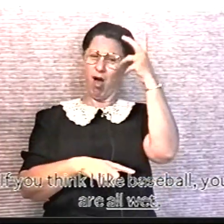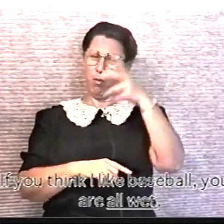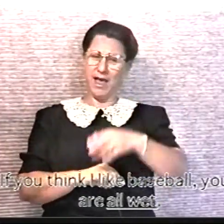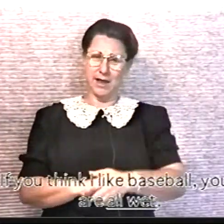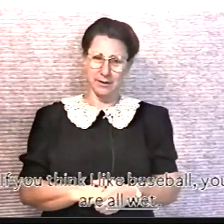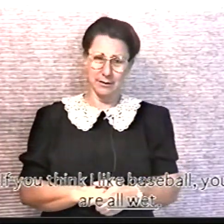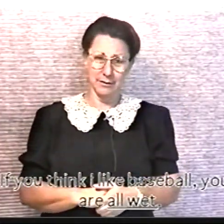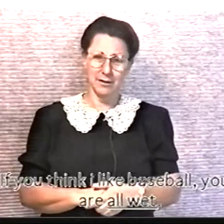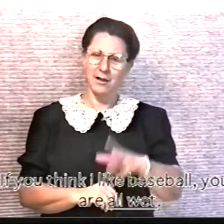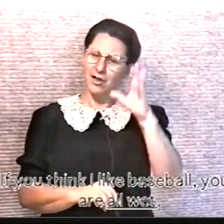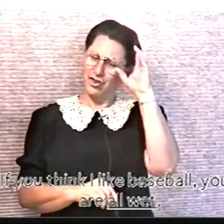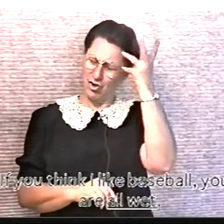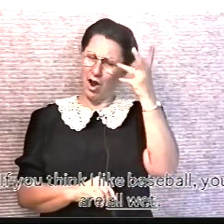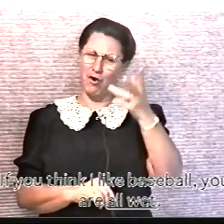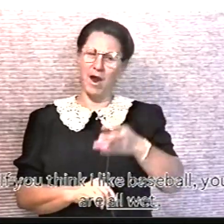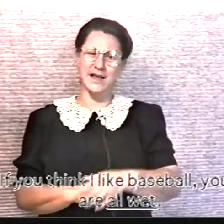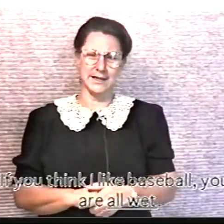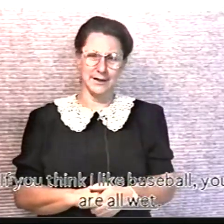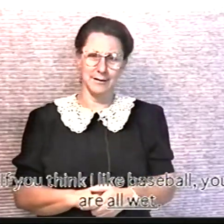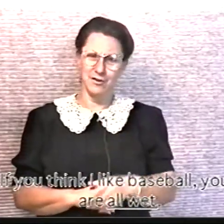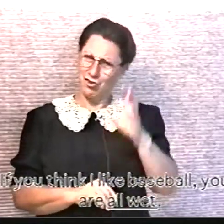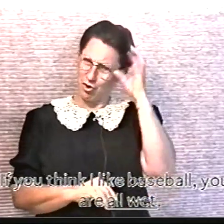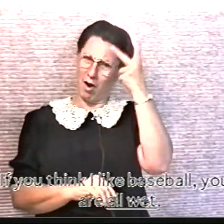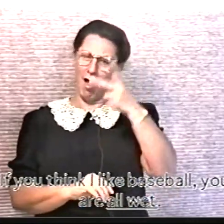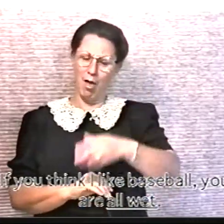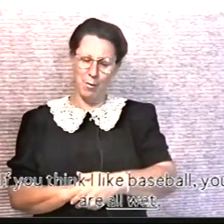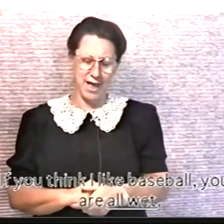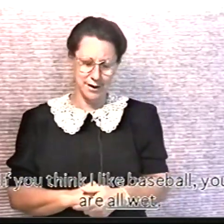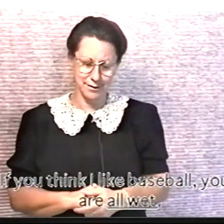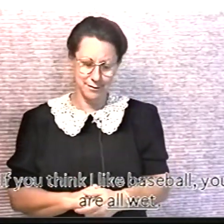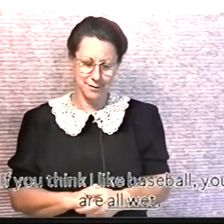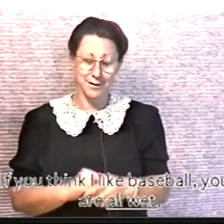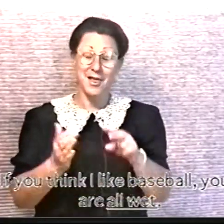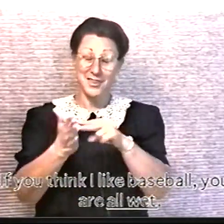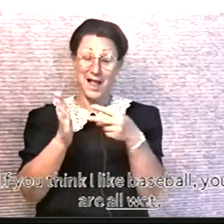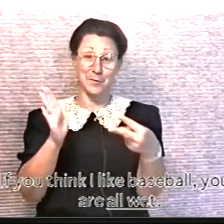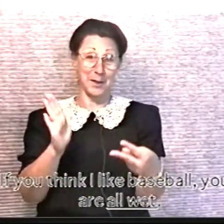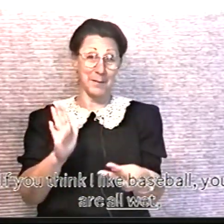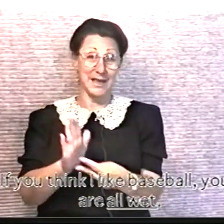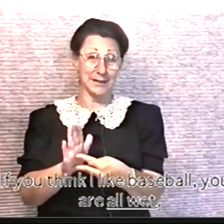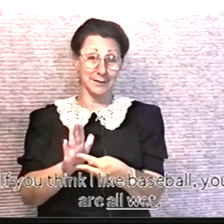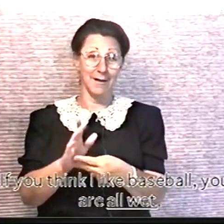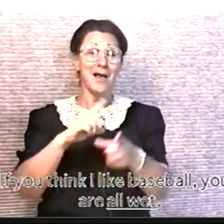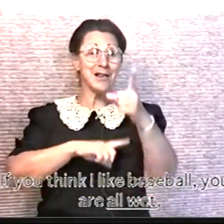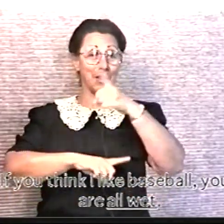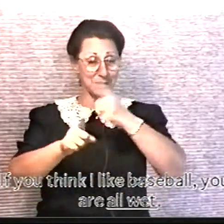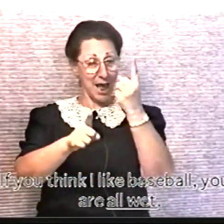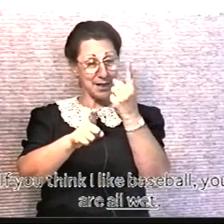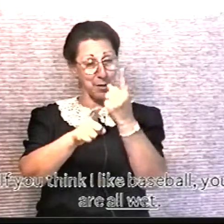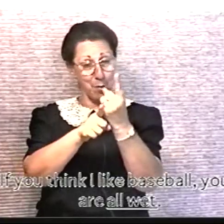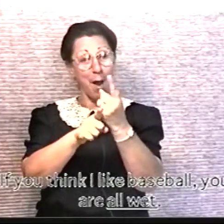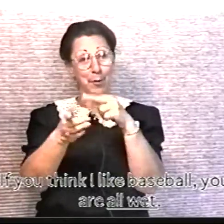wet. You are crazy. You are all wet. That's what it means. So sign the proper